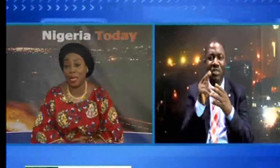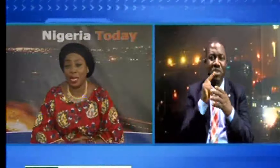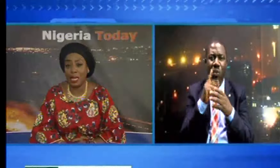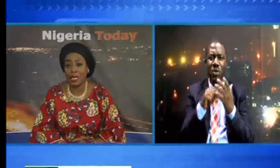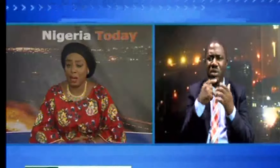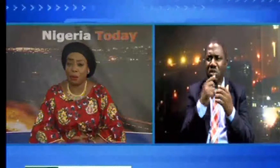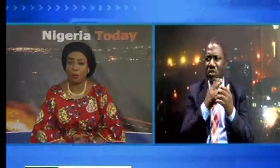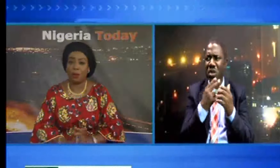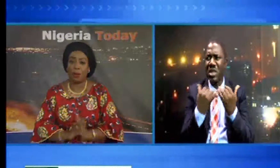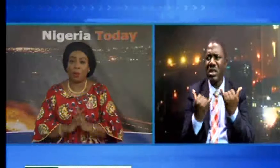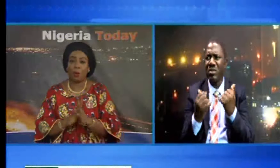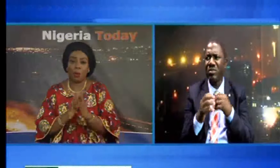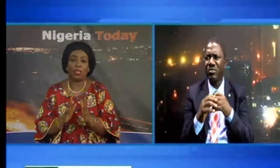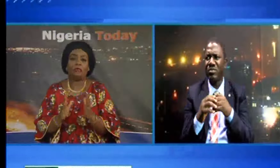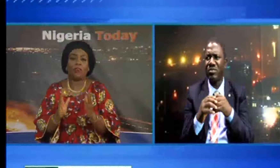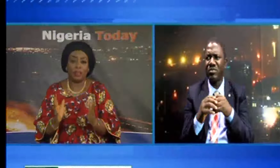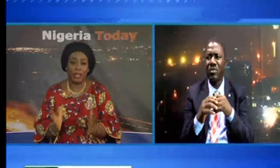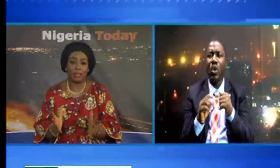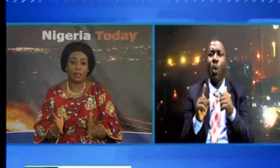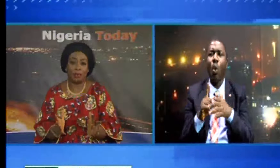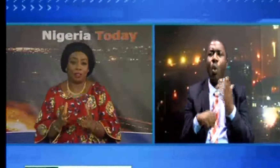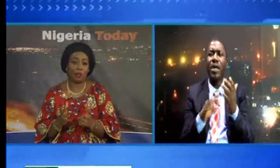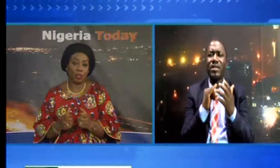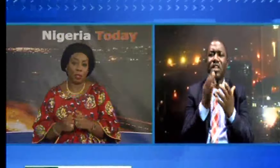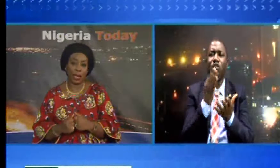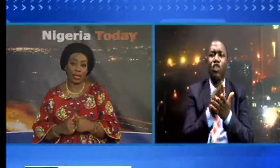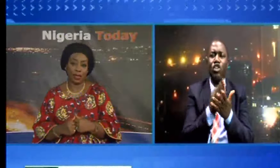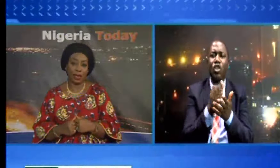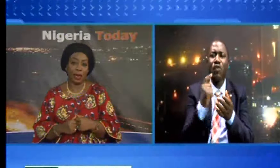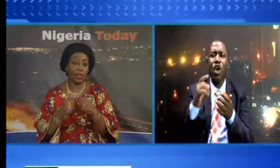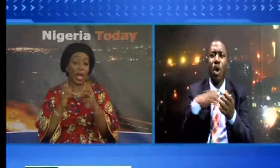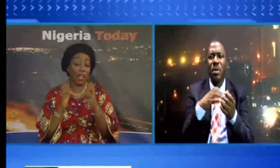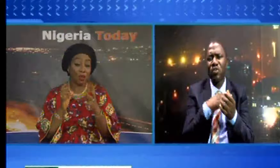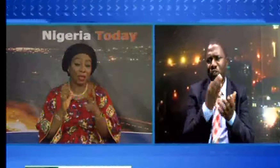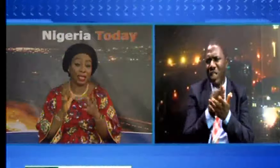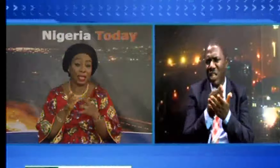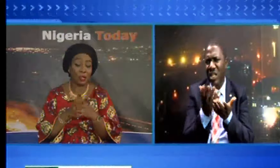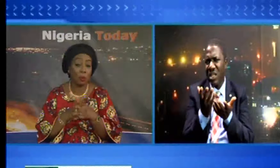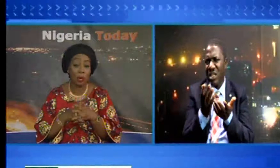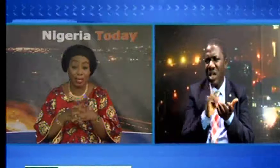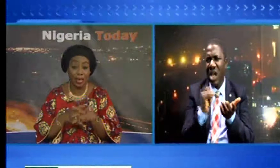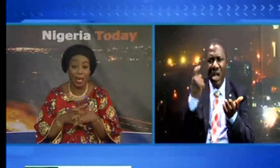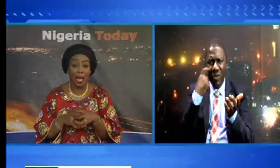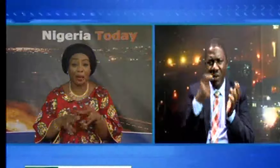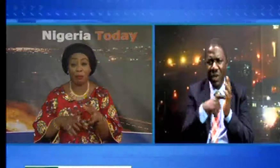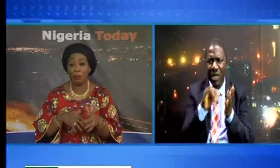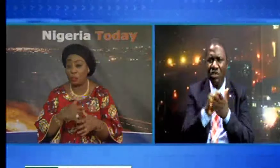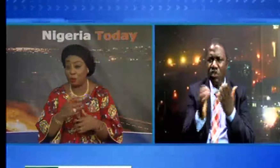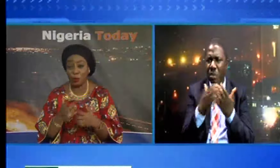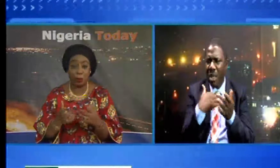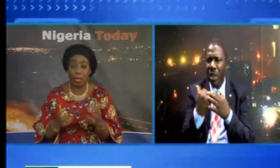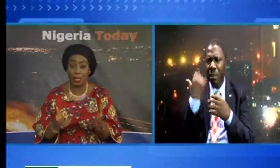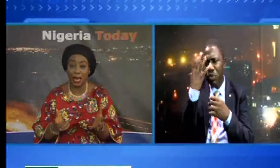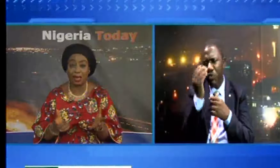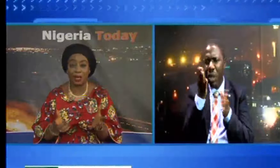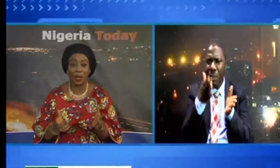evening. Now, what's the funding of the commission like? I recognize that no matter how beautiful